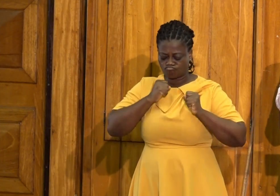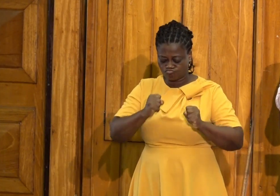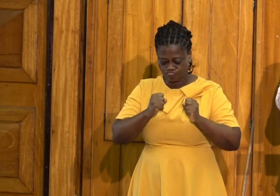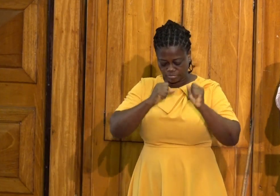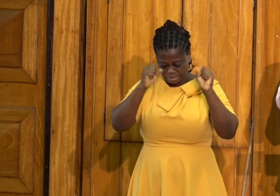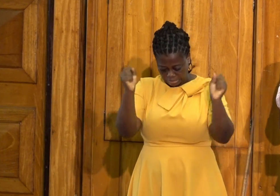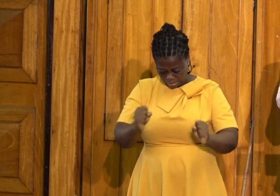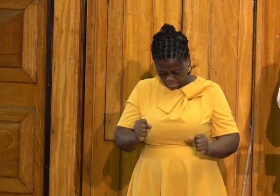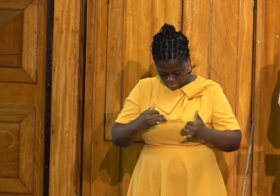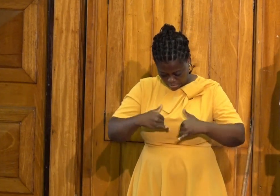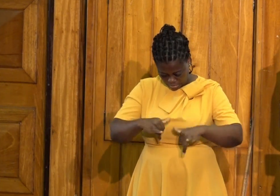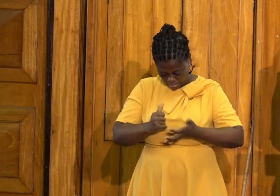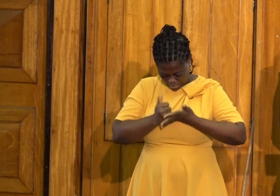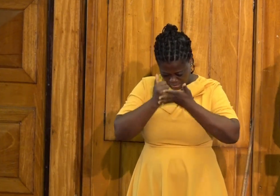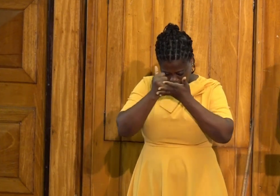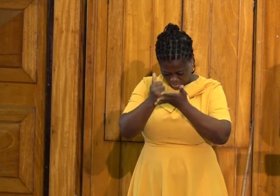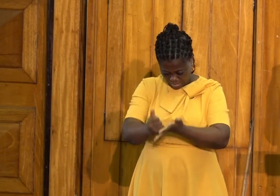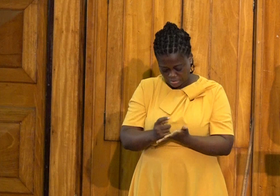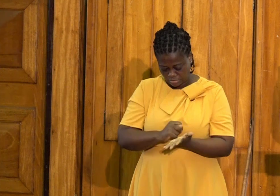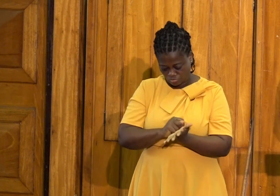gains.